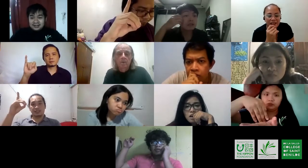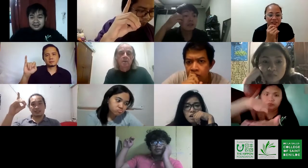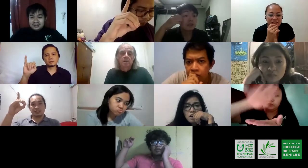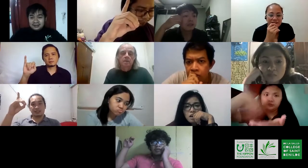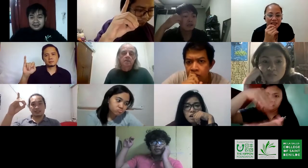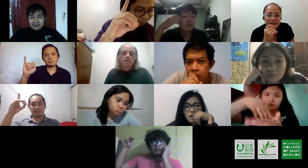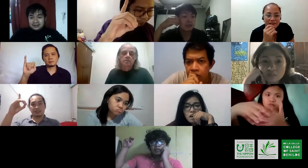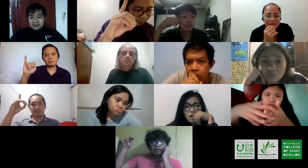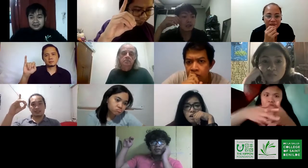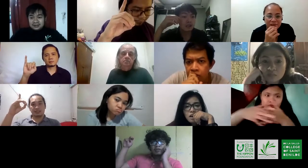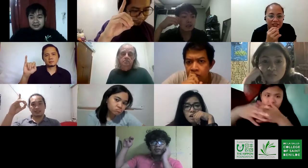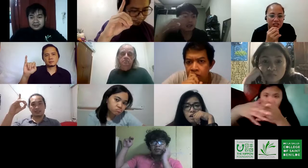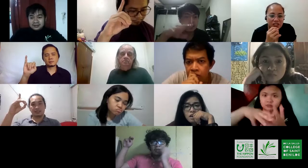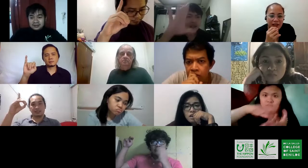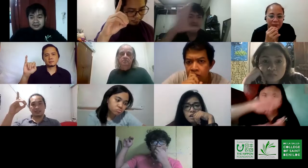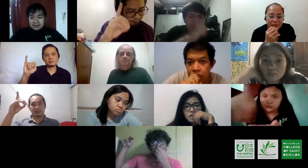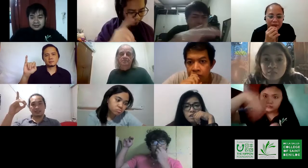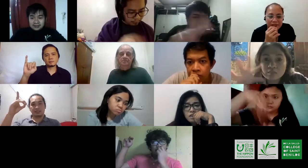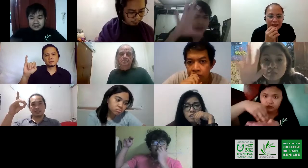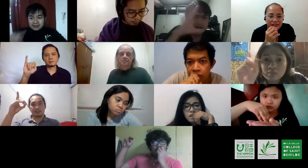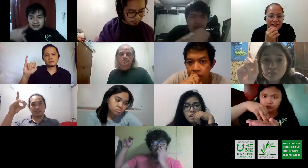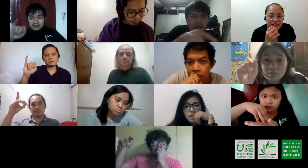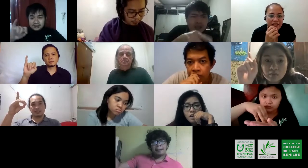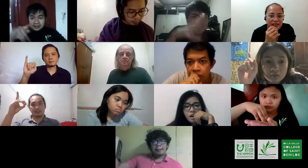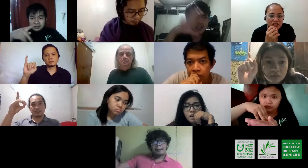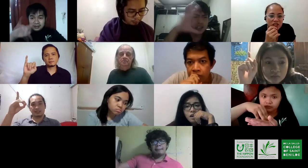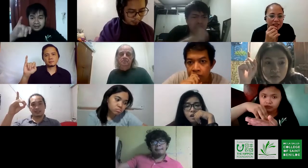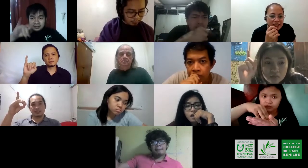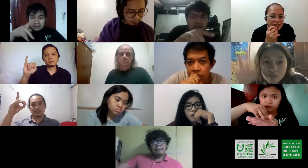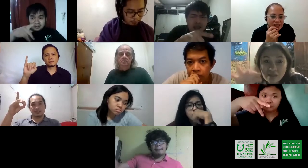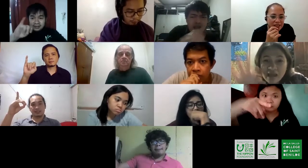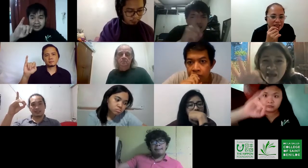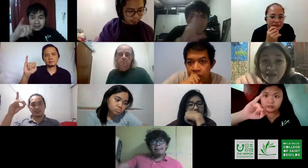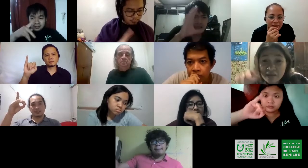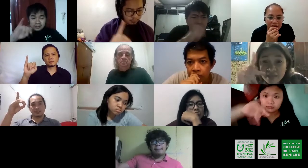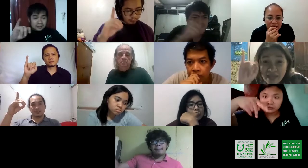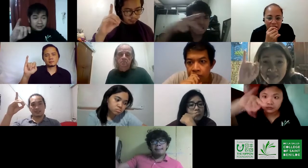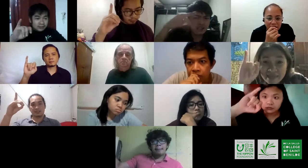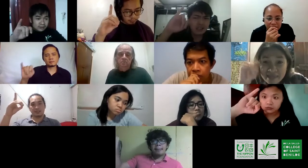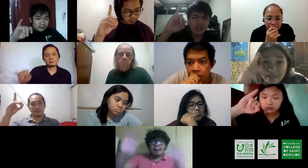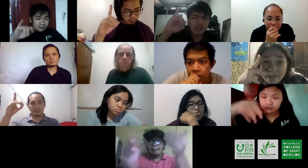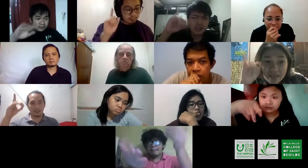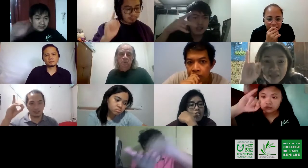D. The answer is D. Peeps is saying D. Shak is saying D.